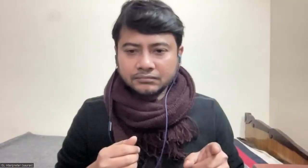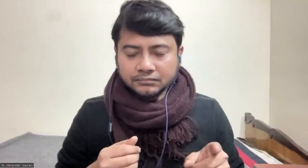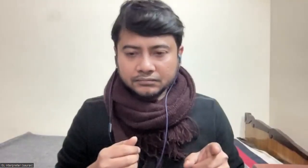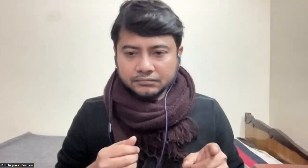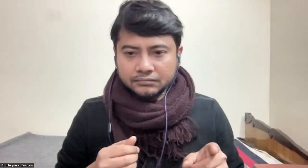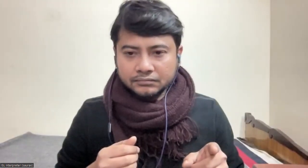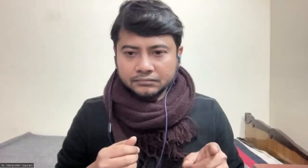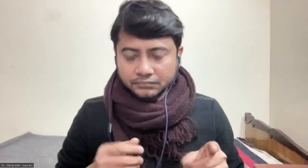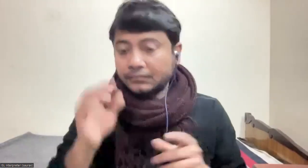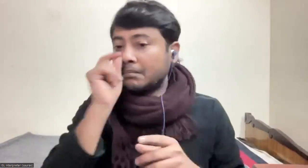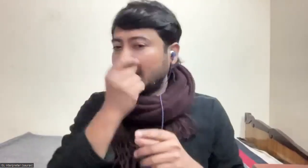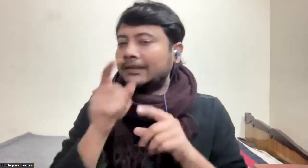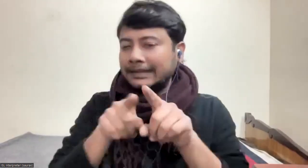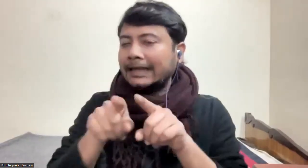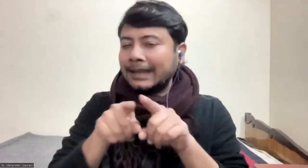father,